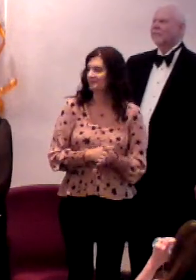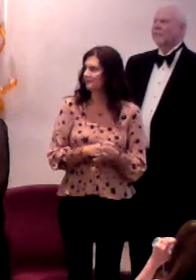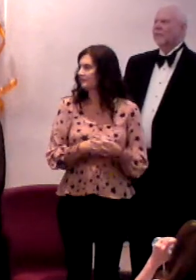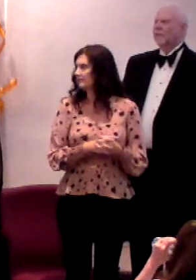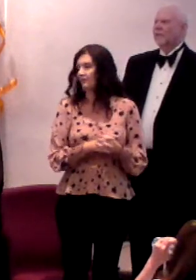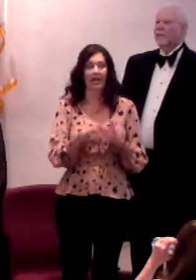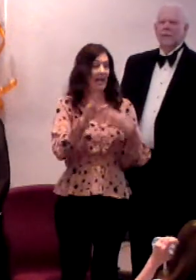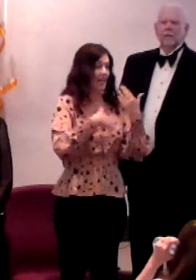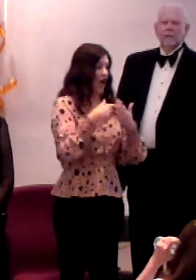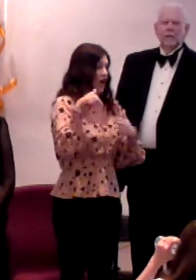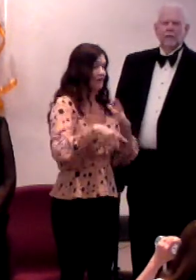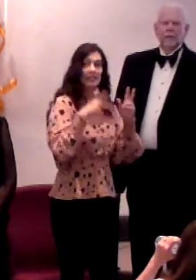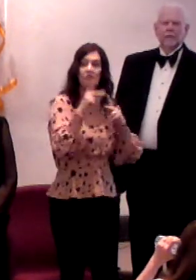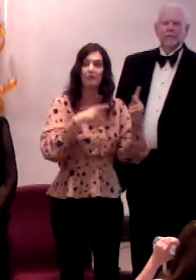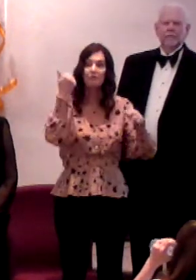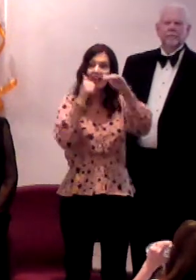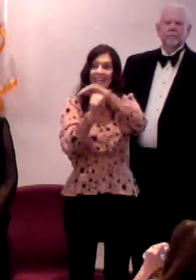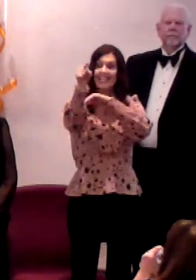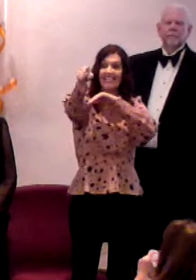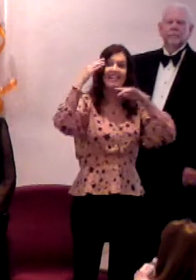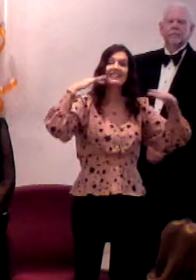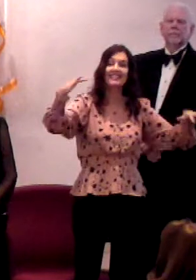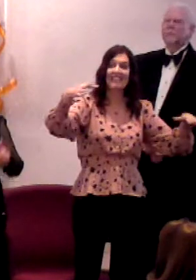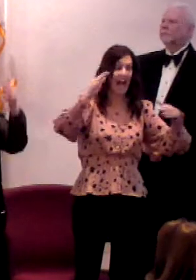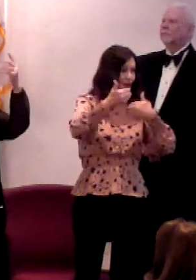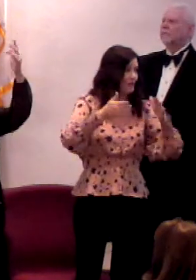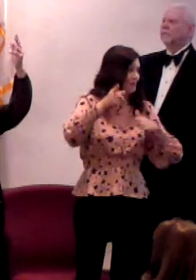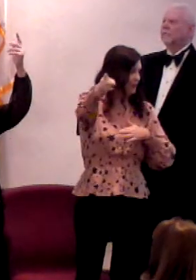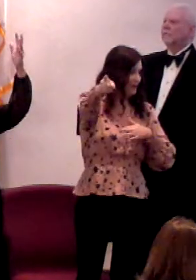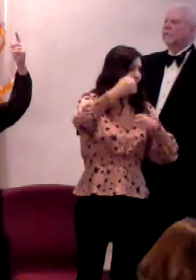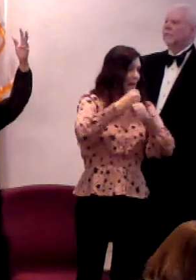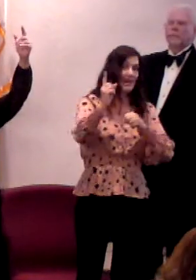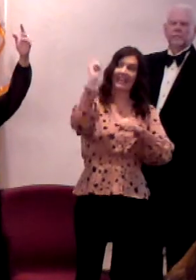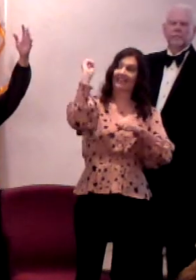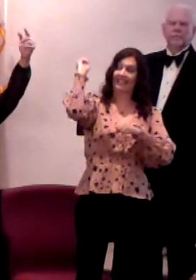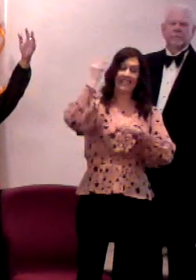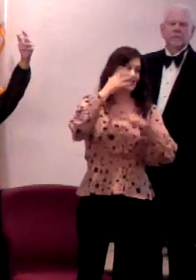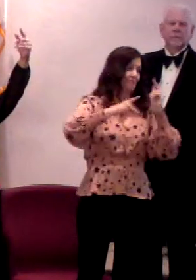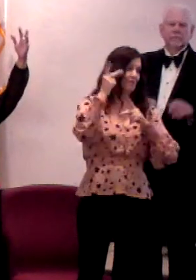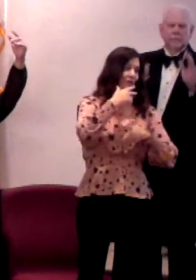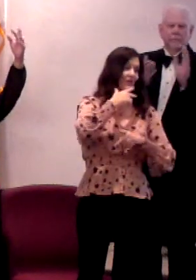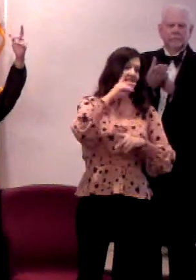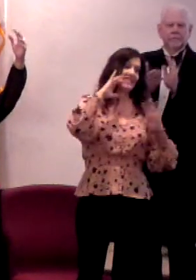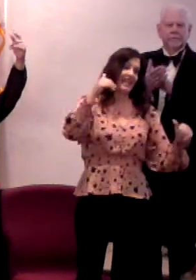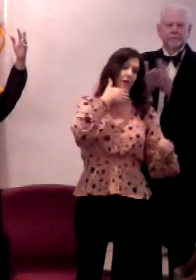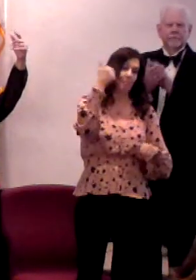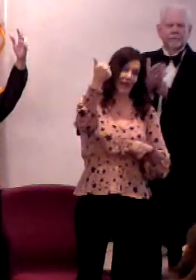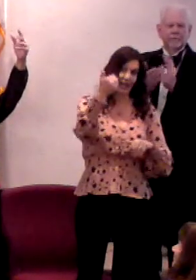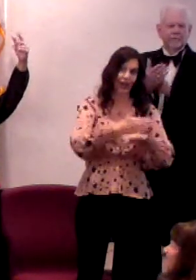And all these people hidden back there in the sound booth make these people up here sound better. Thank you. Thank you, Media